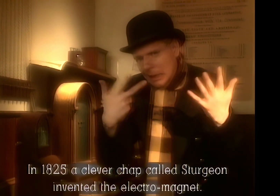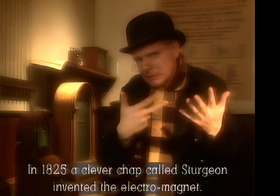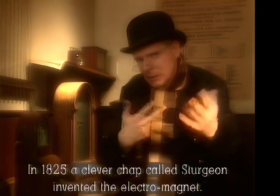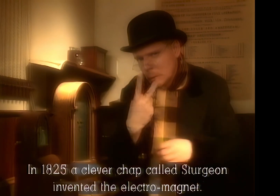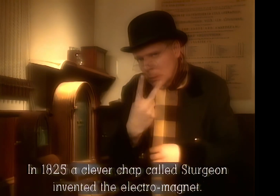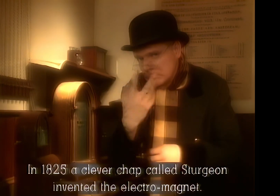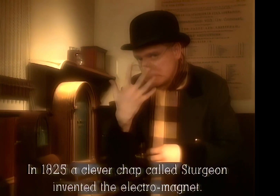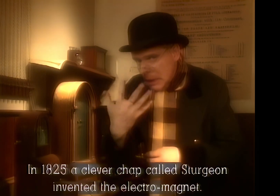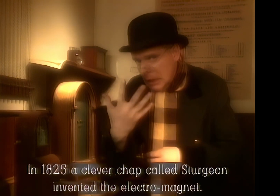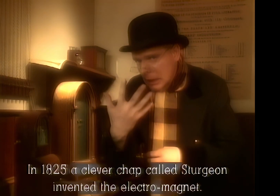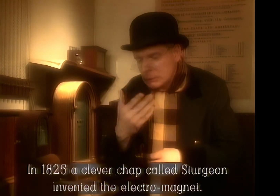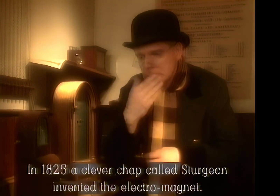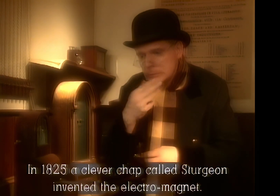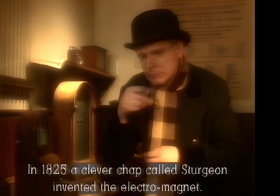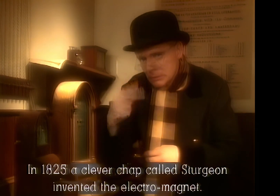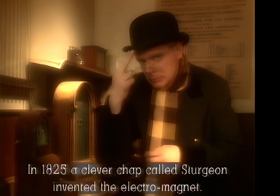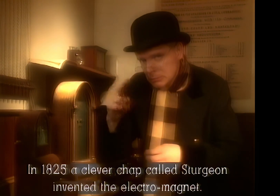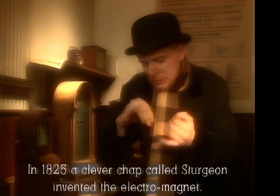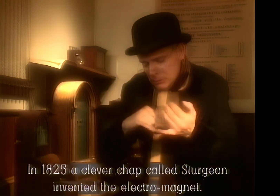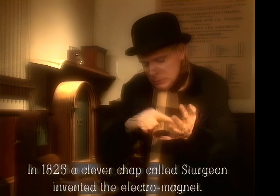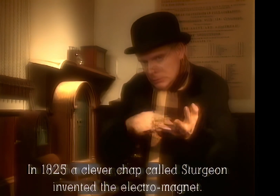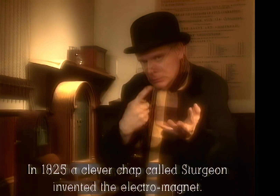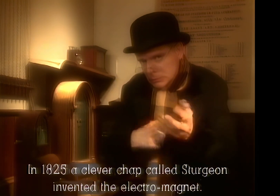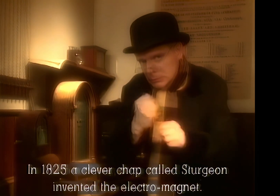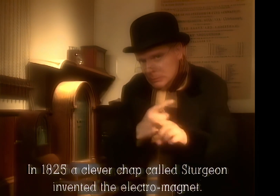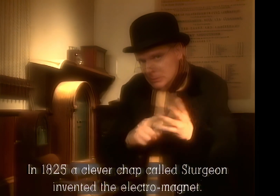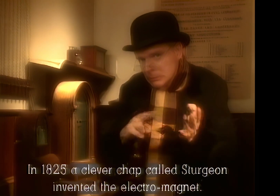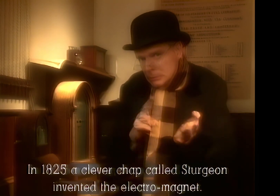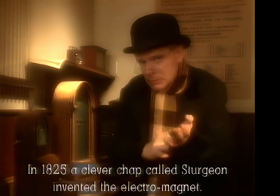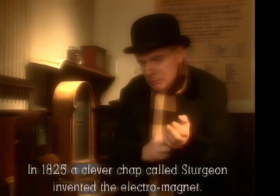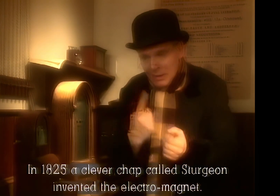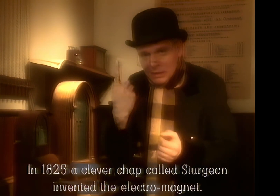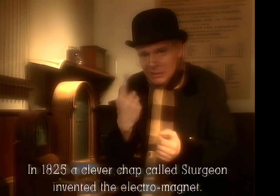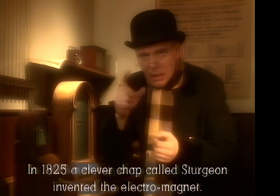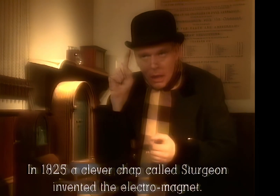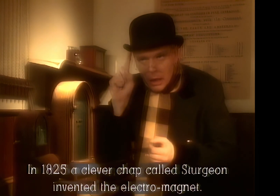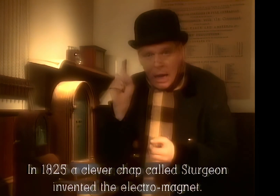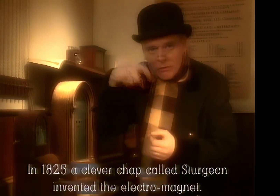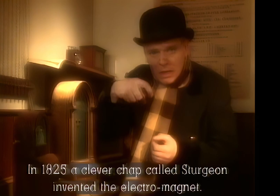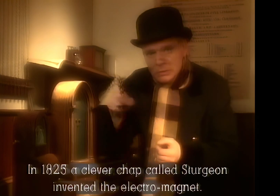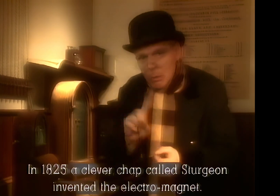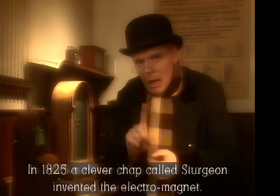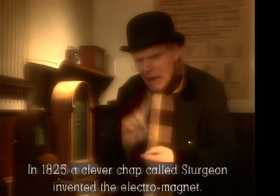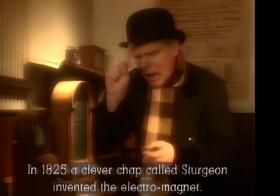In 1825, a clever chap called Sturgeon invented the